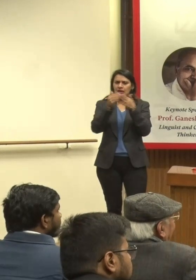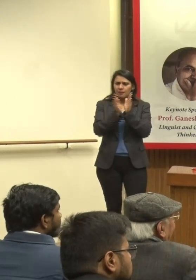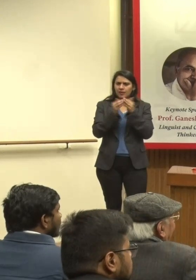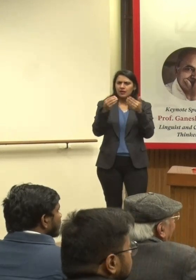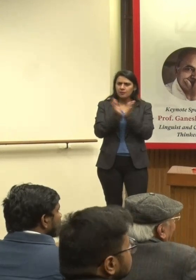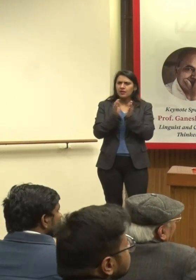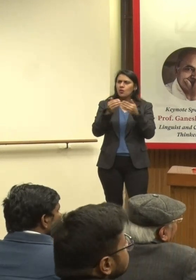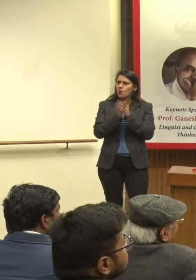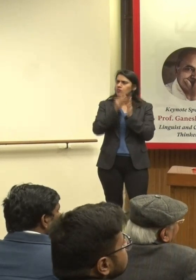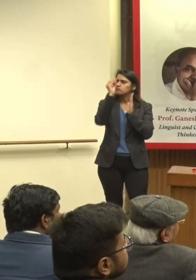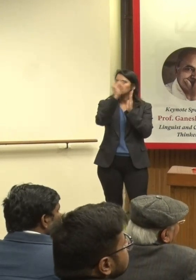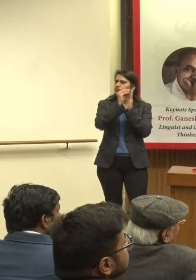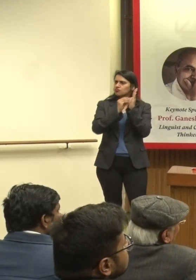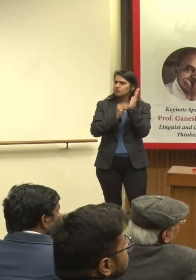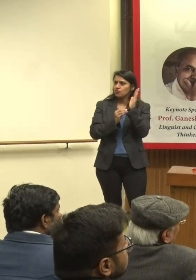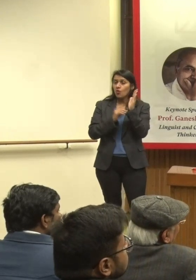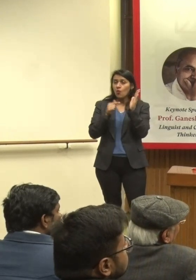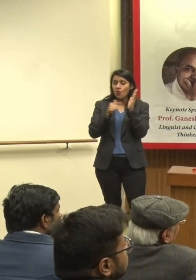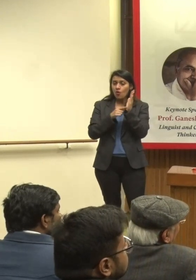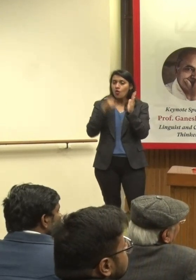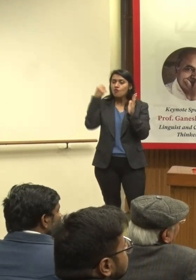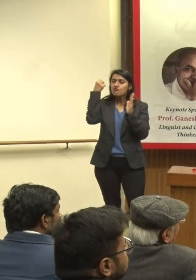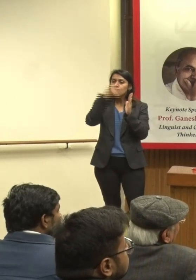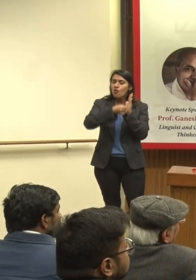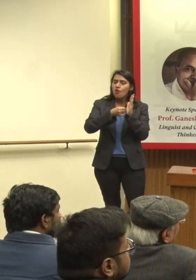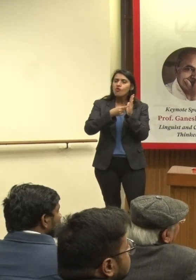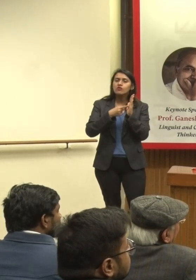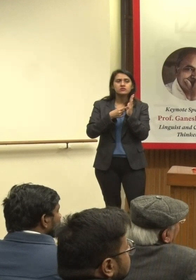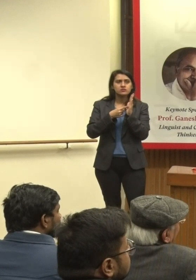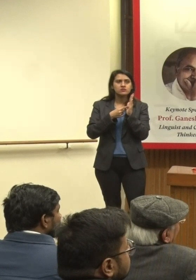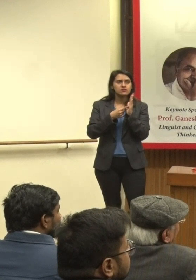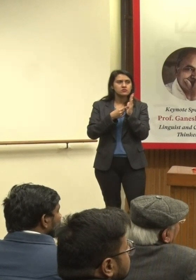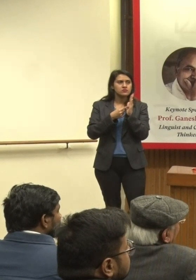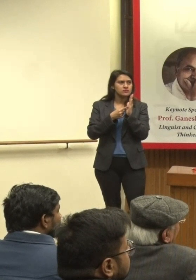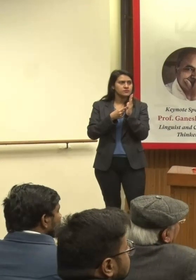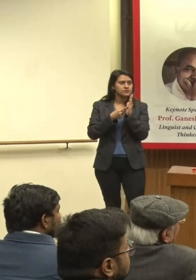All these communities were forced into